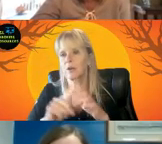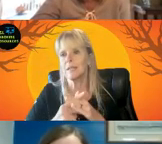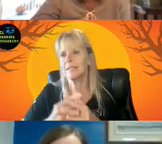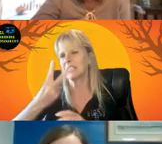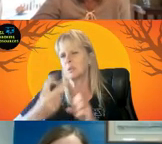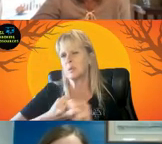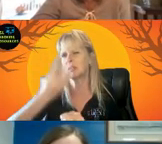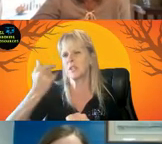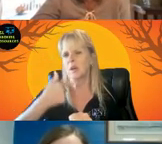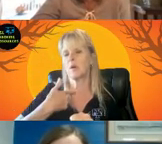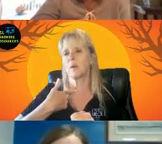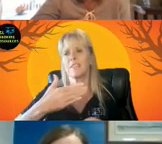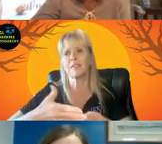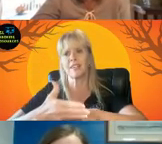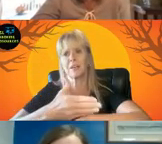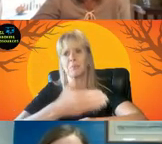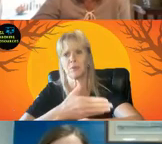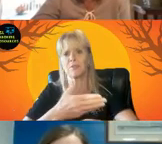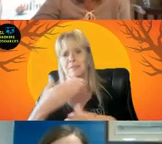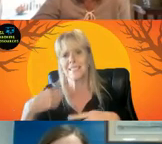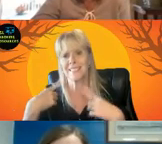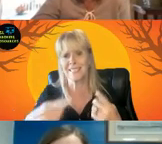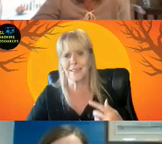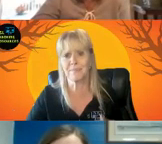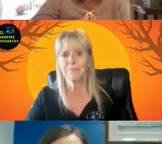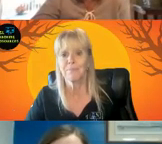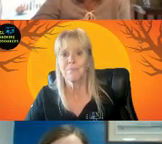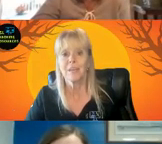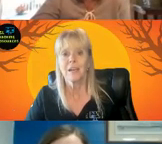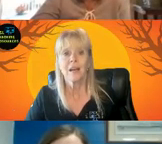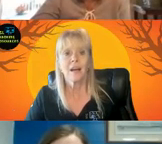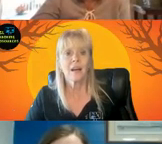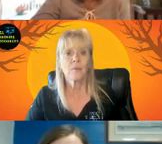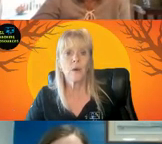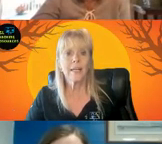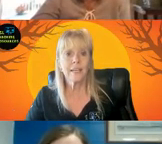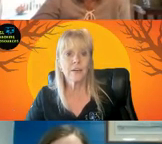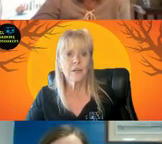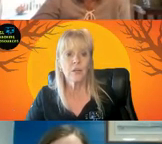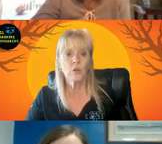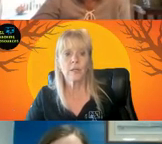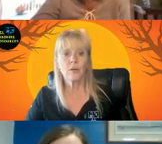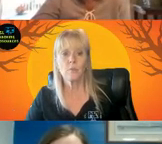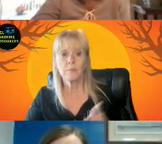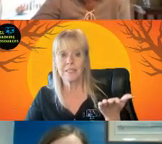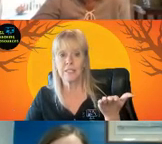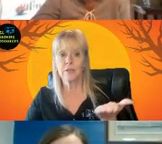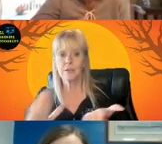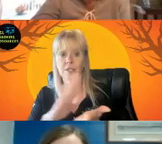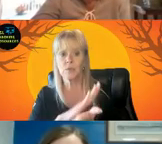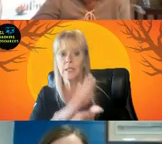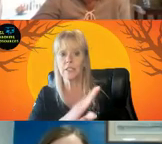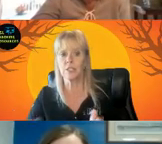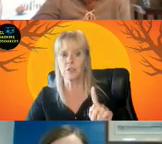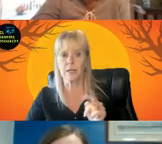because we started these like 2 years ago, and we've definitely improved since then. Right here, you click on